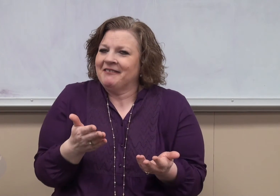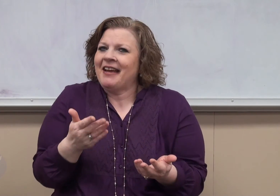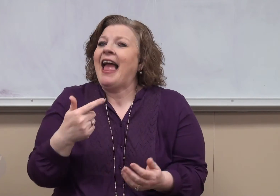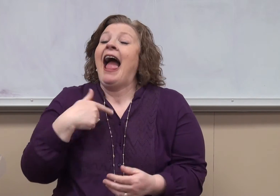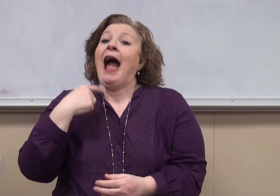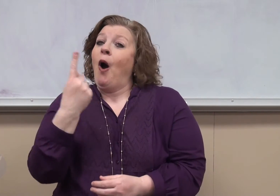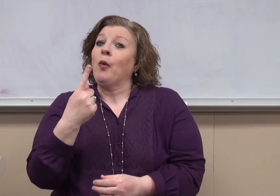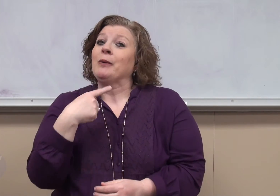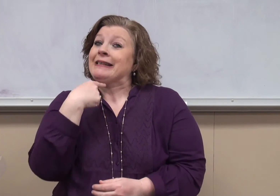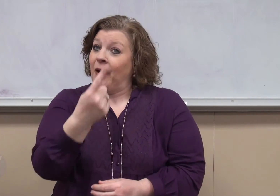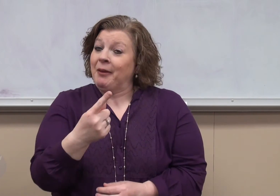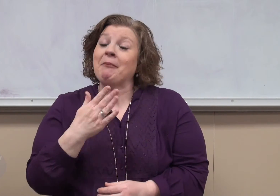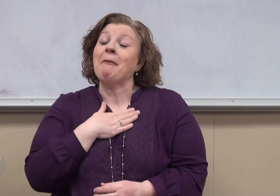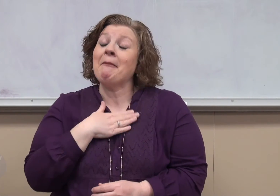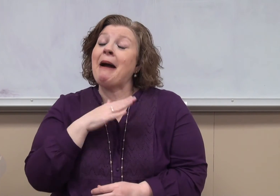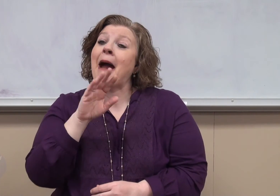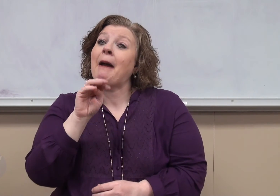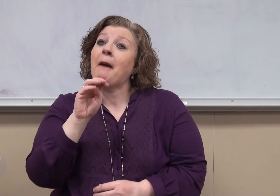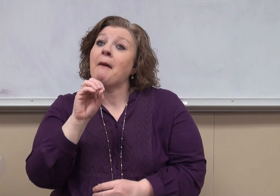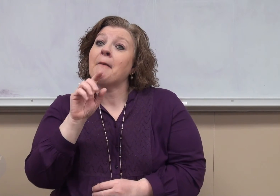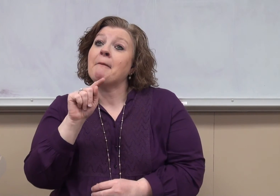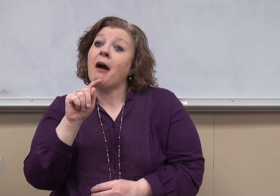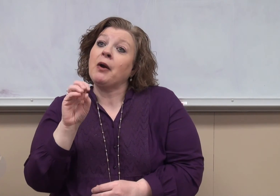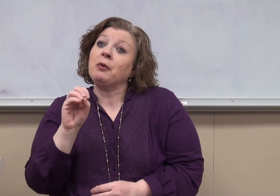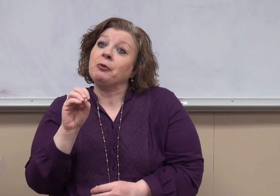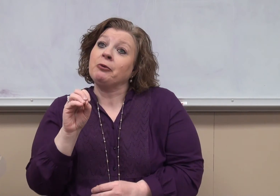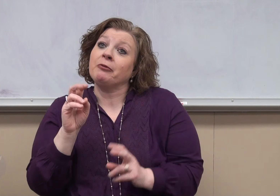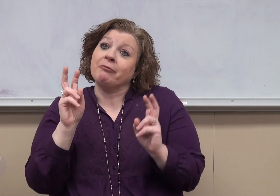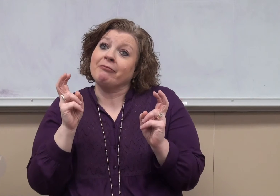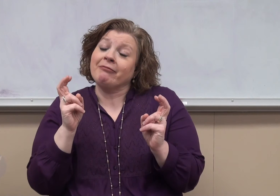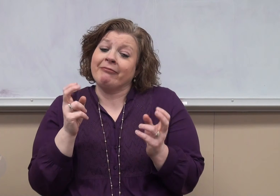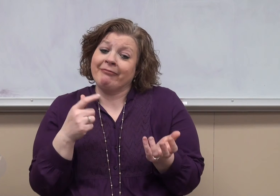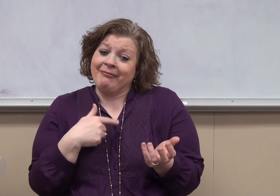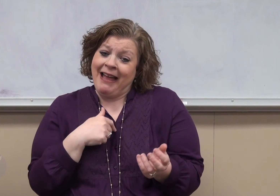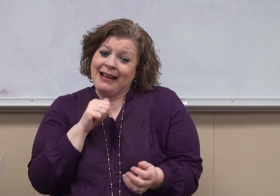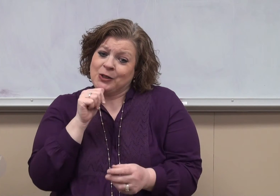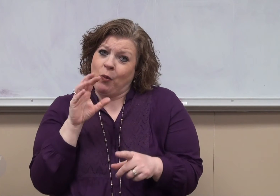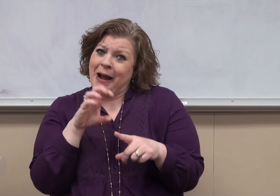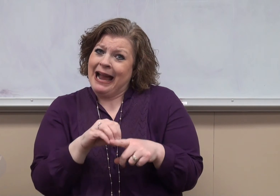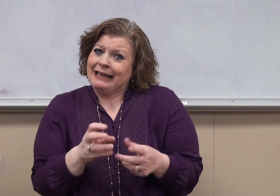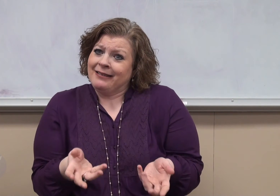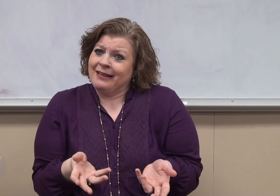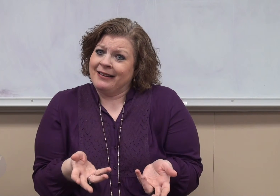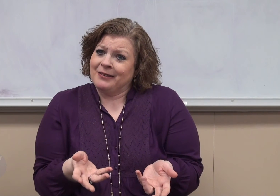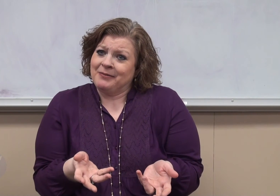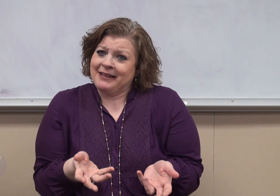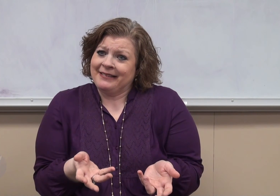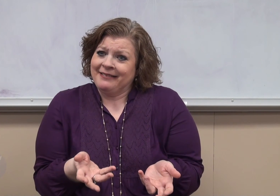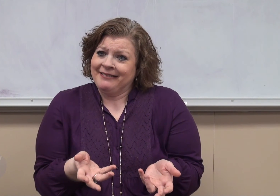enough. And I always tell them my motto, I don't bite.